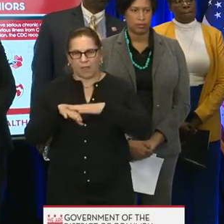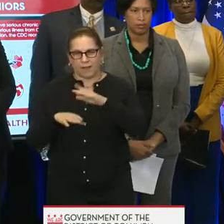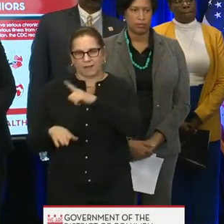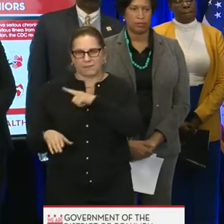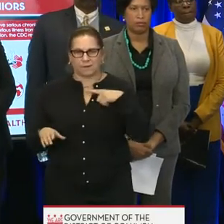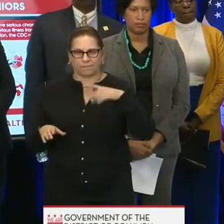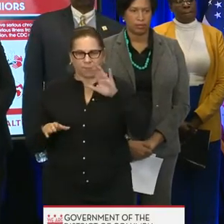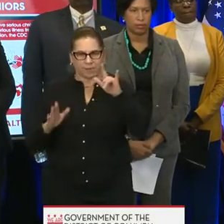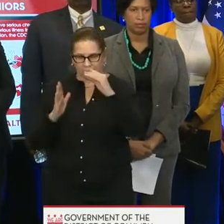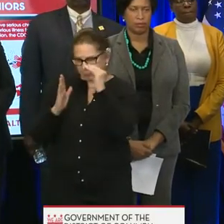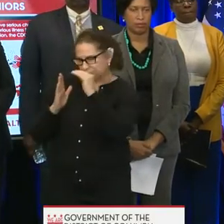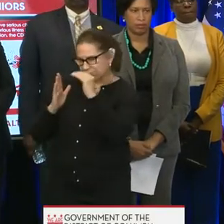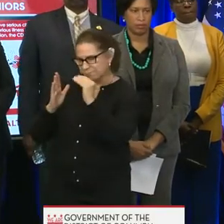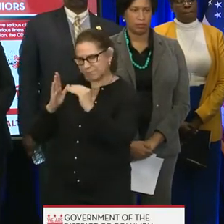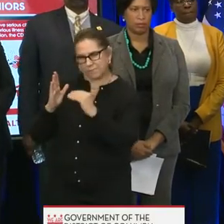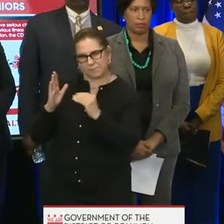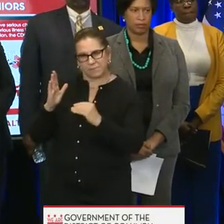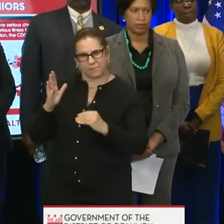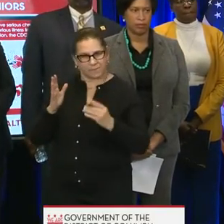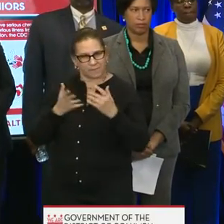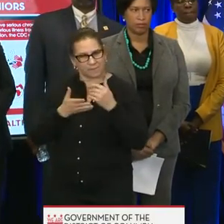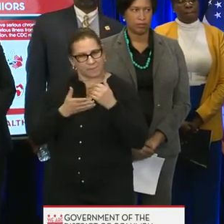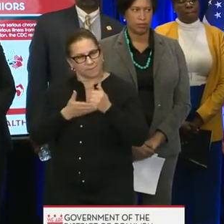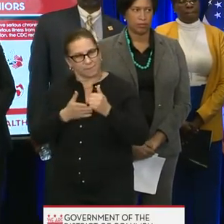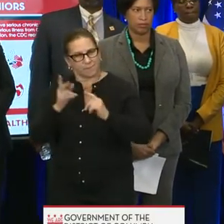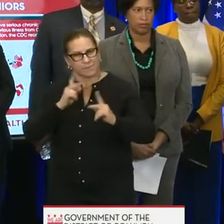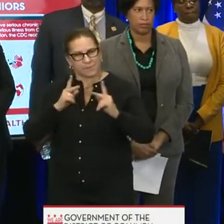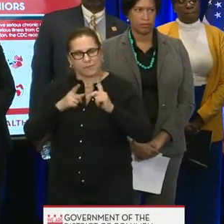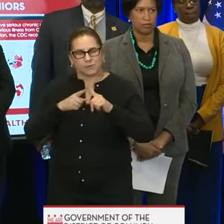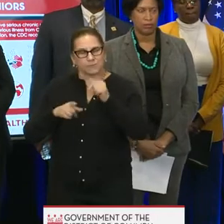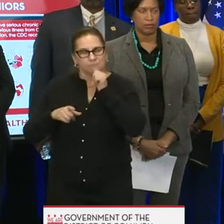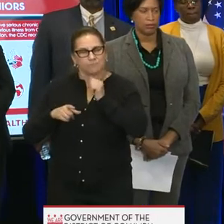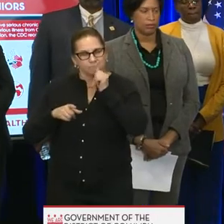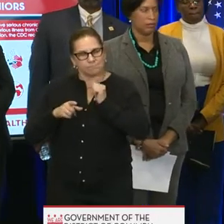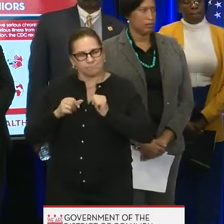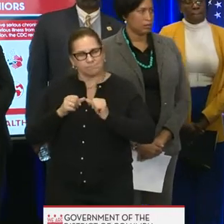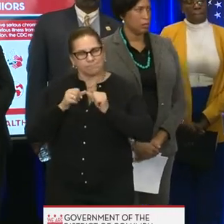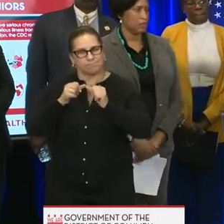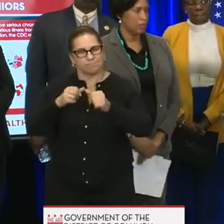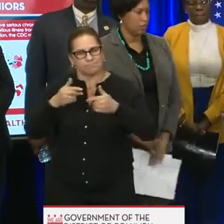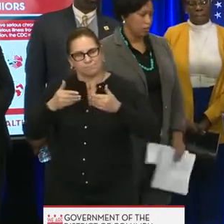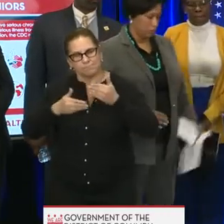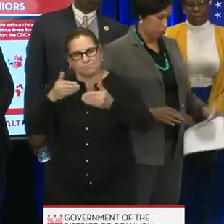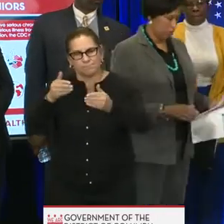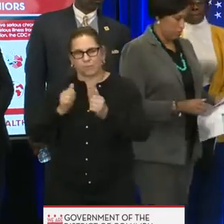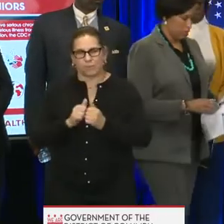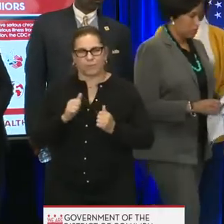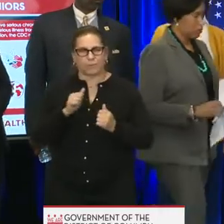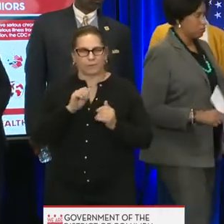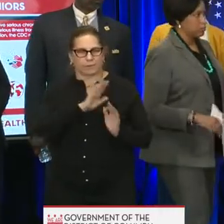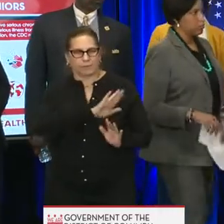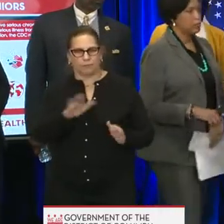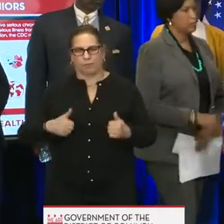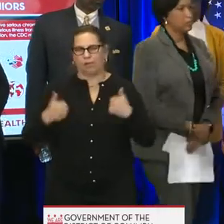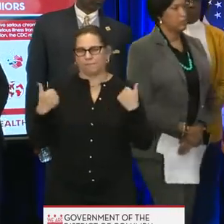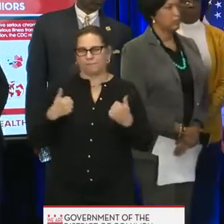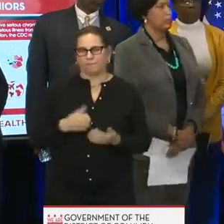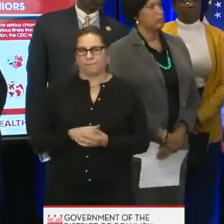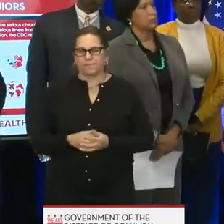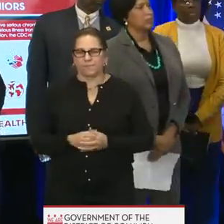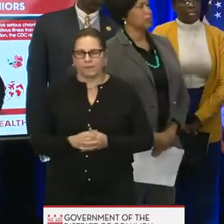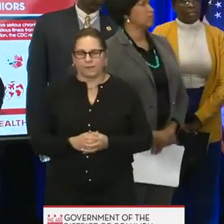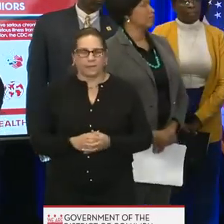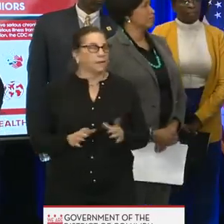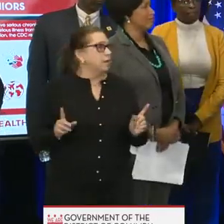sure it's available to the public before the meeting on Tuesday. Thank you. Thank you. And I neglected